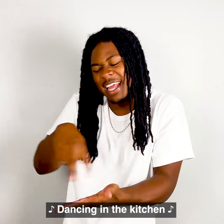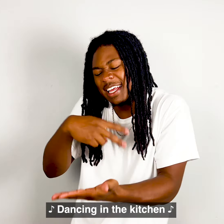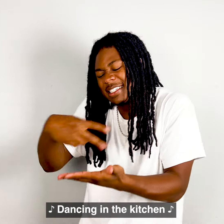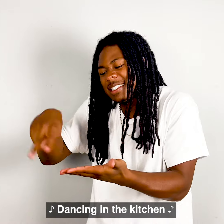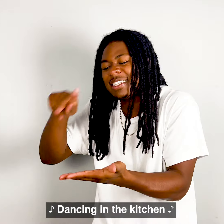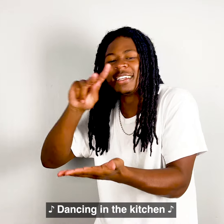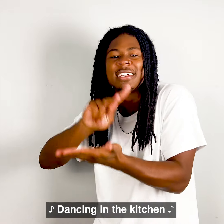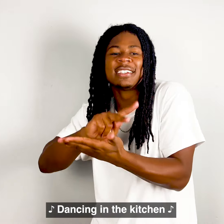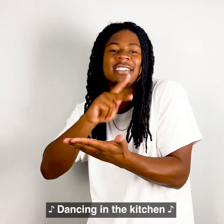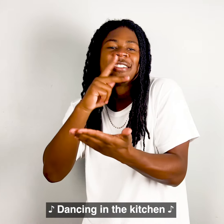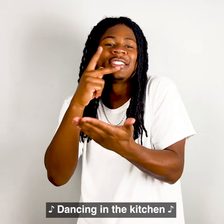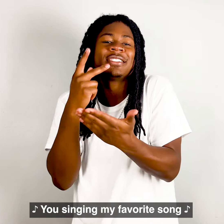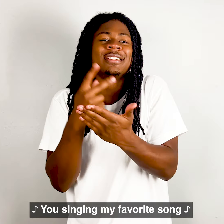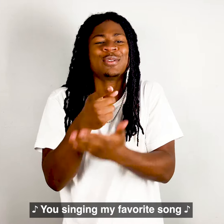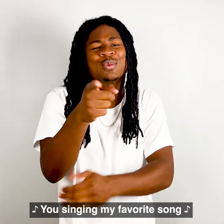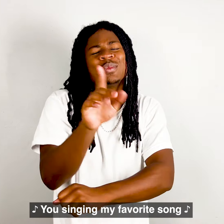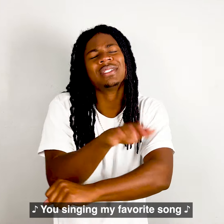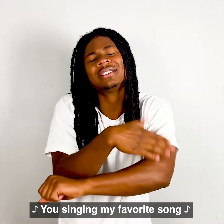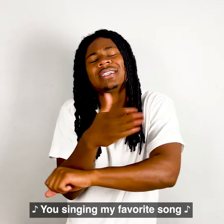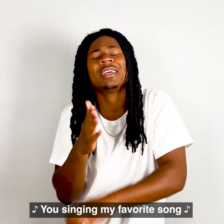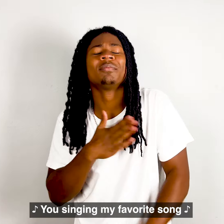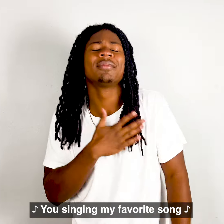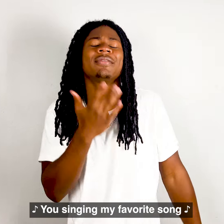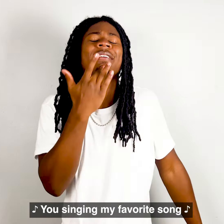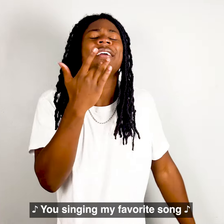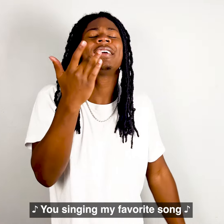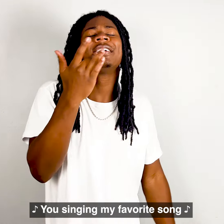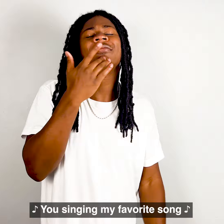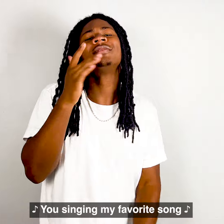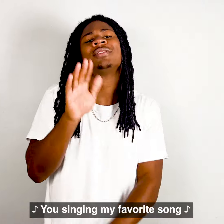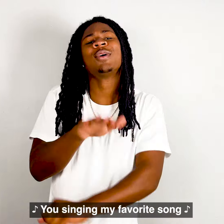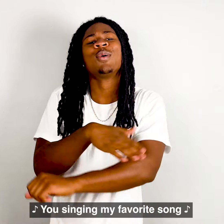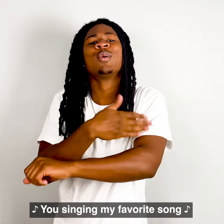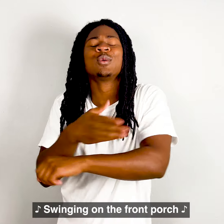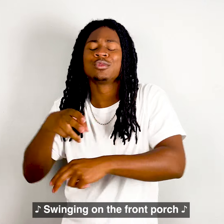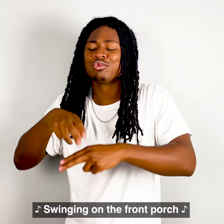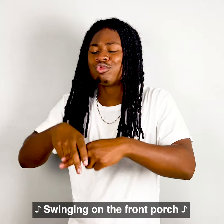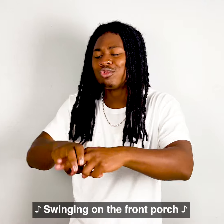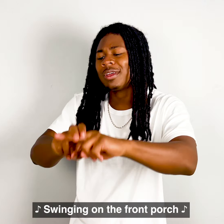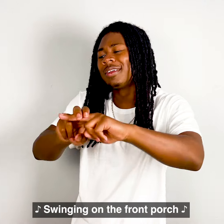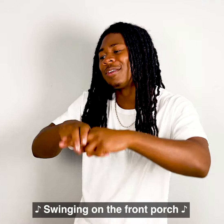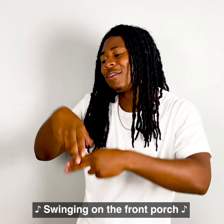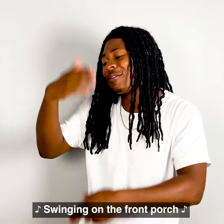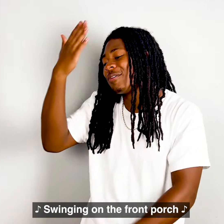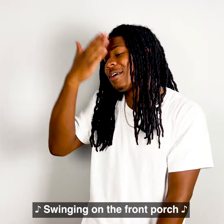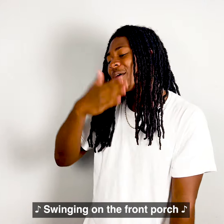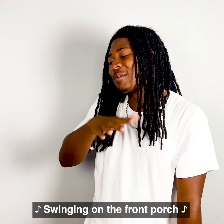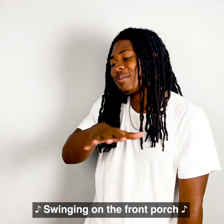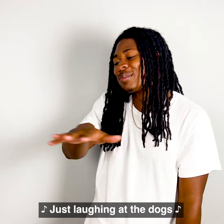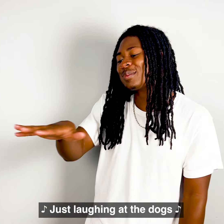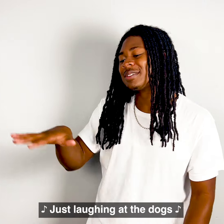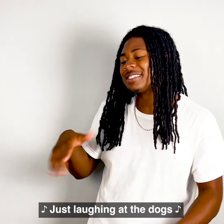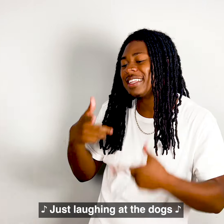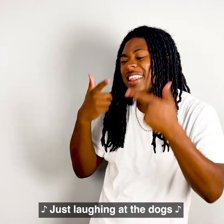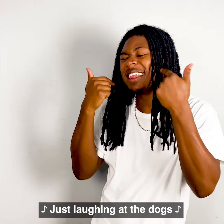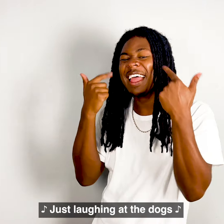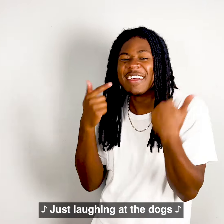dancing in the kitchen, you singing my favorite song, swinging on the front porch, just laughing at